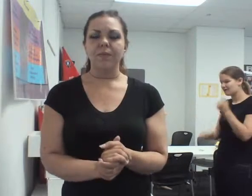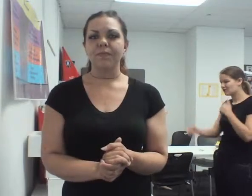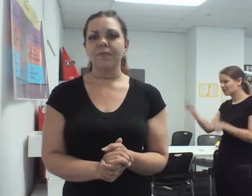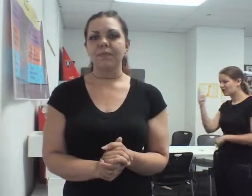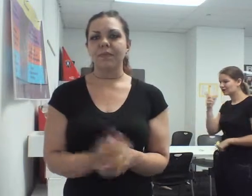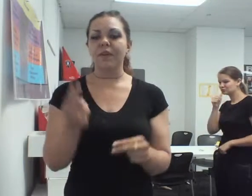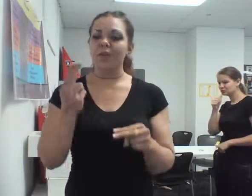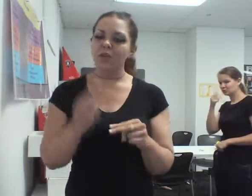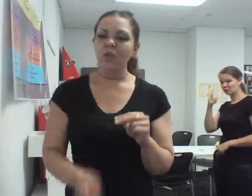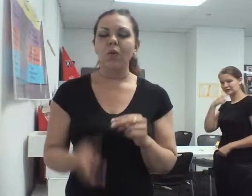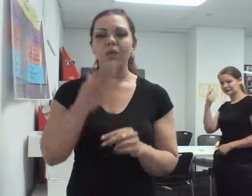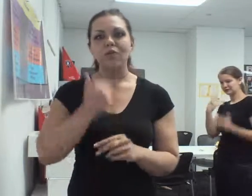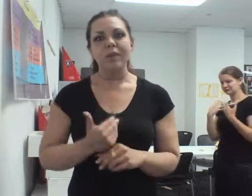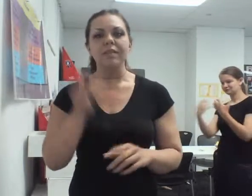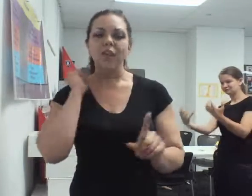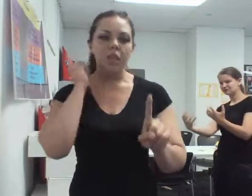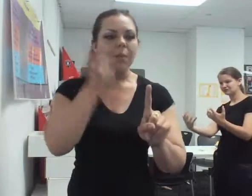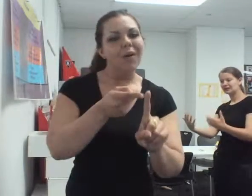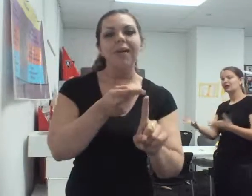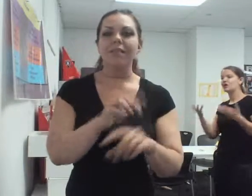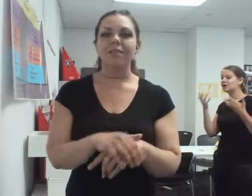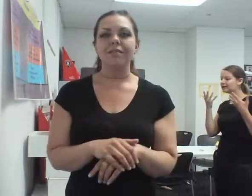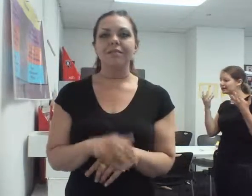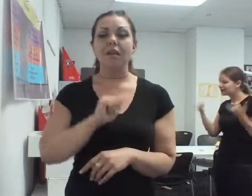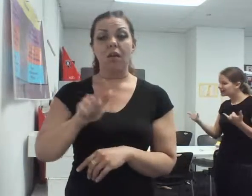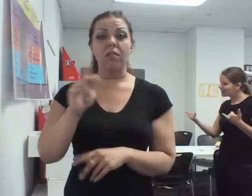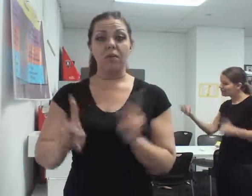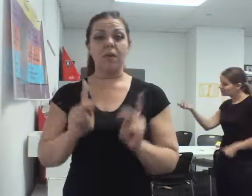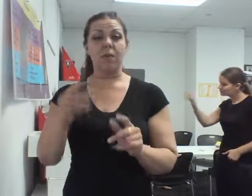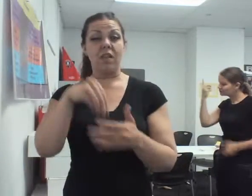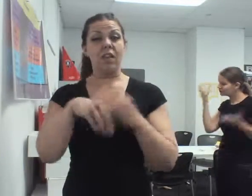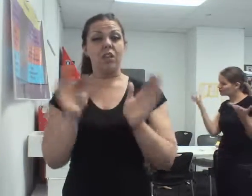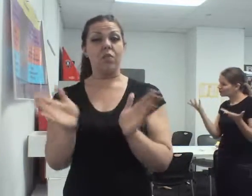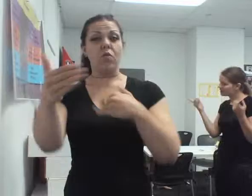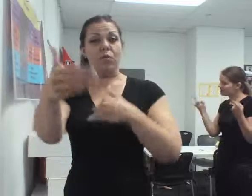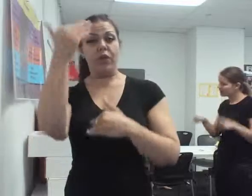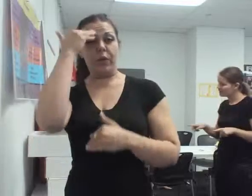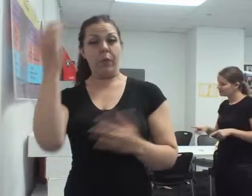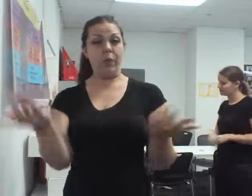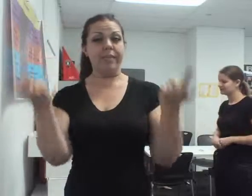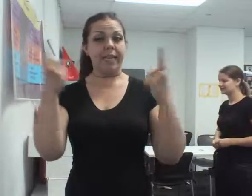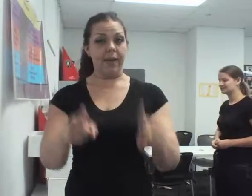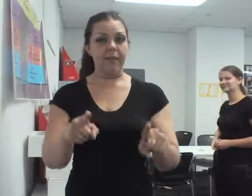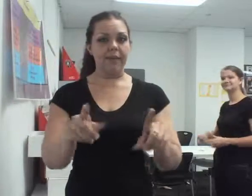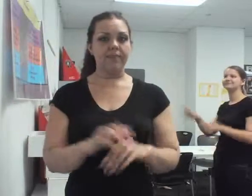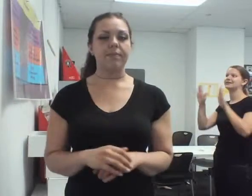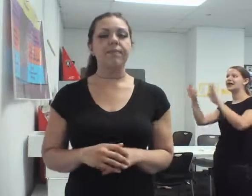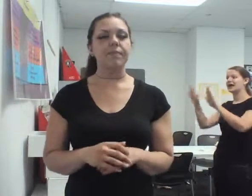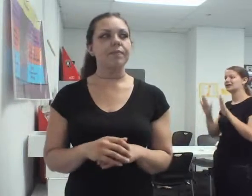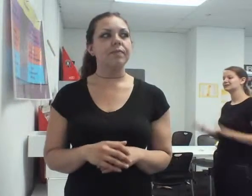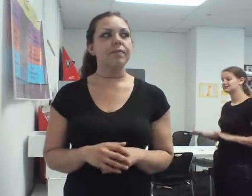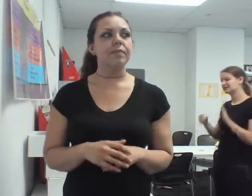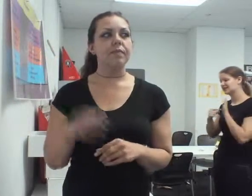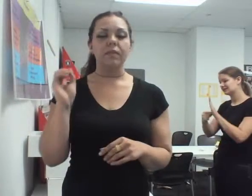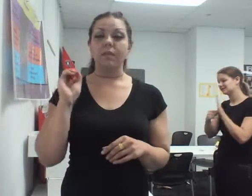knows exactly what happened on my way back, right? Excellent, excellent example. Okay? The only